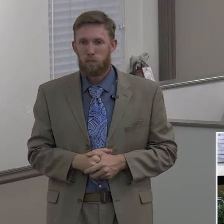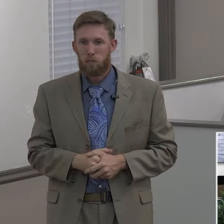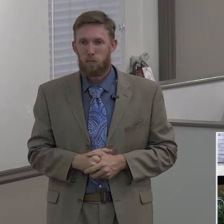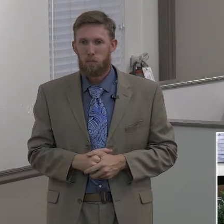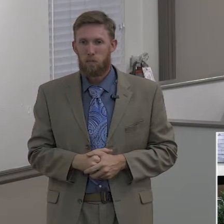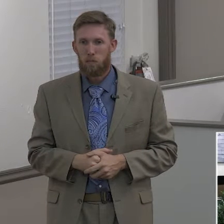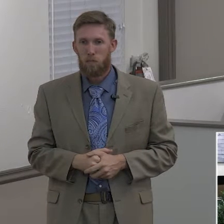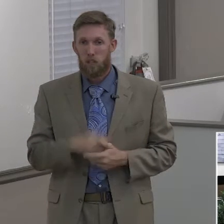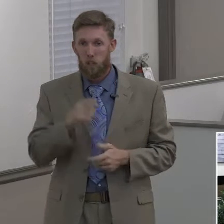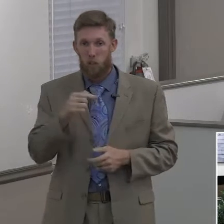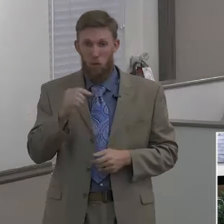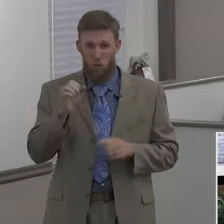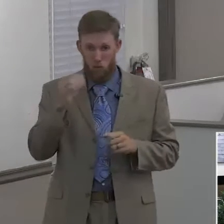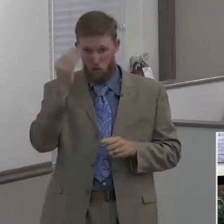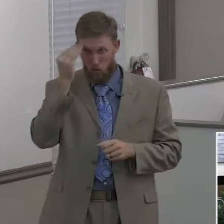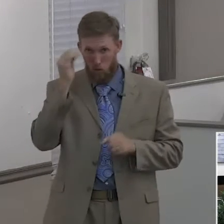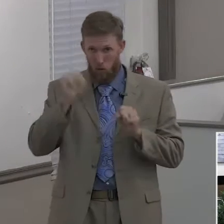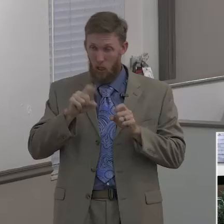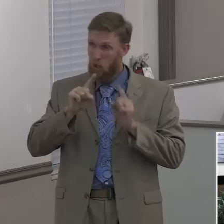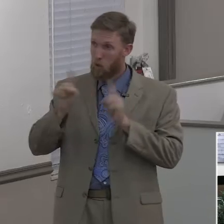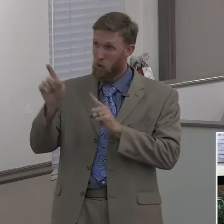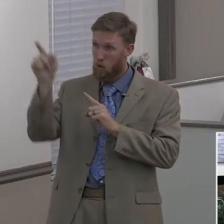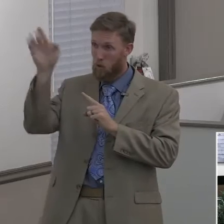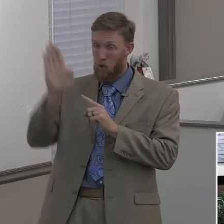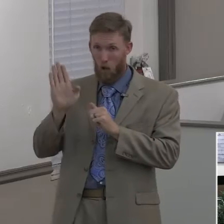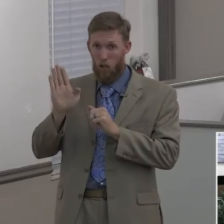You know, I can go to God